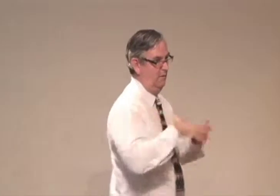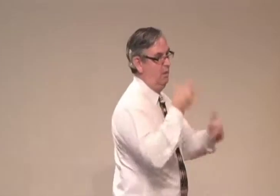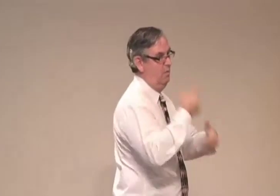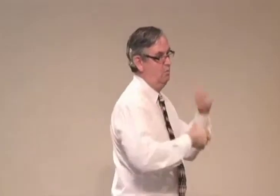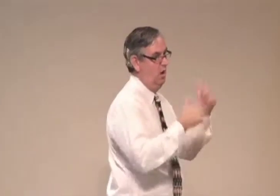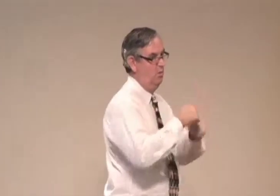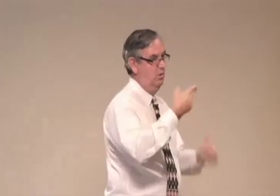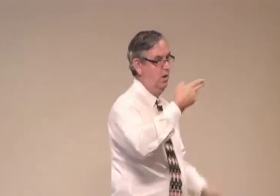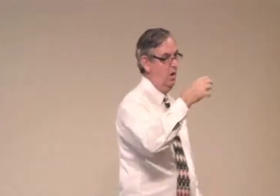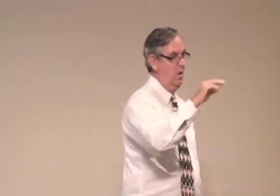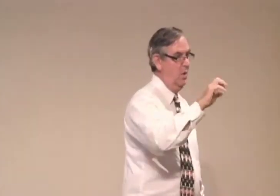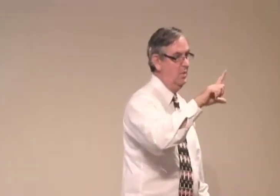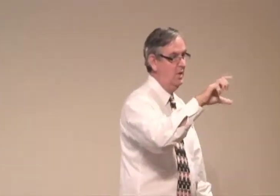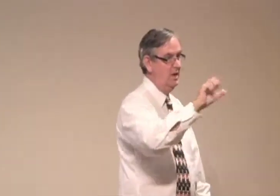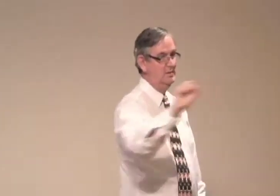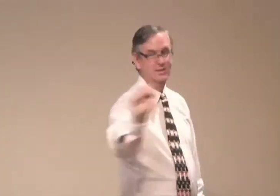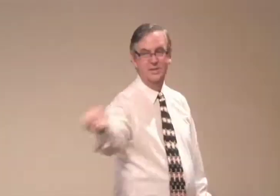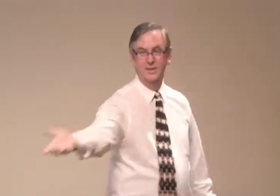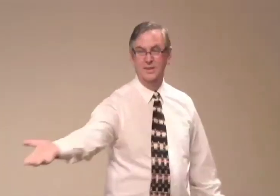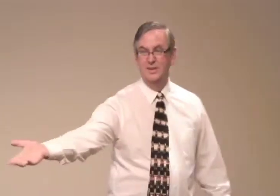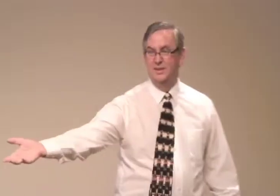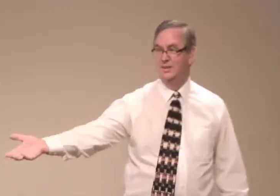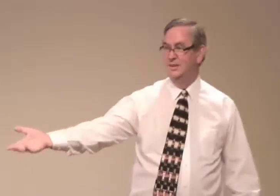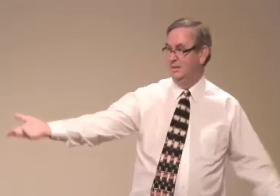In America, we've got a lot of problems with homelessness.